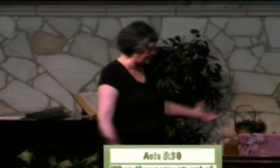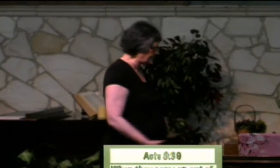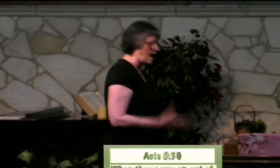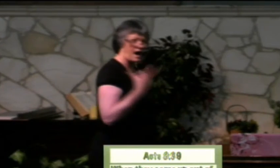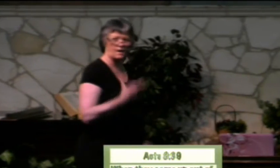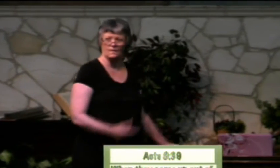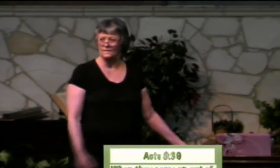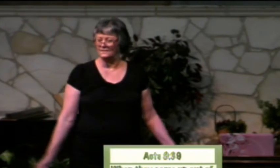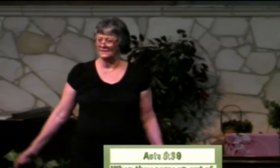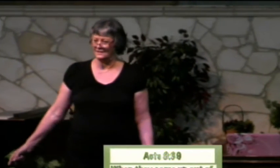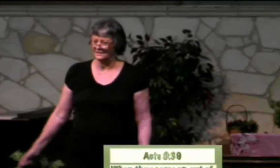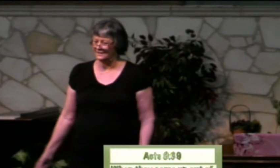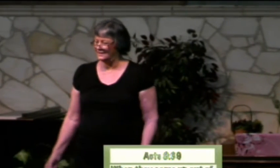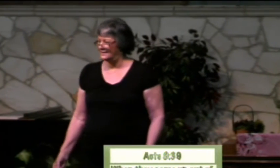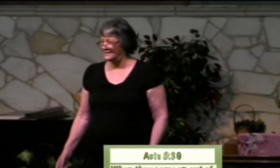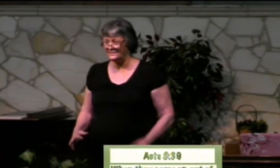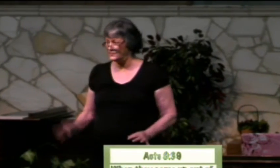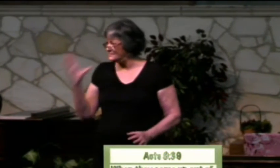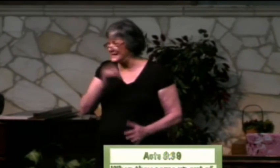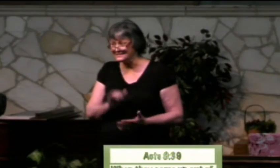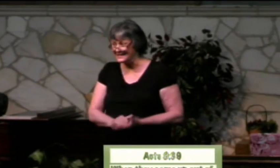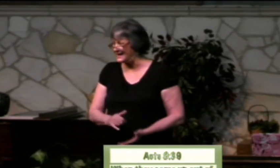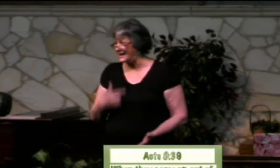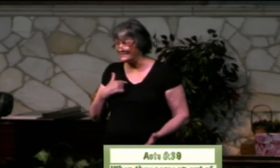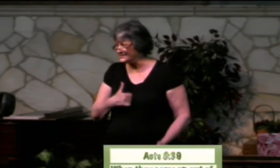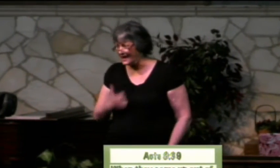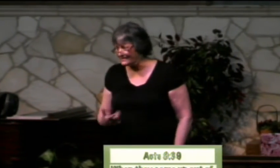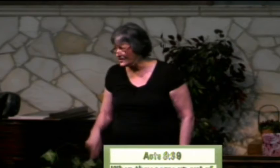go?" If you missed that, I feel sorry for you.